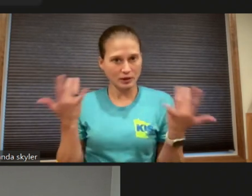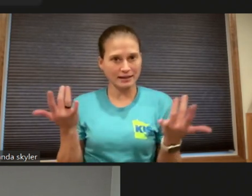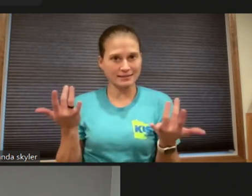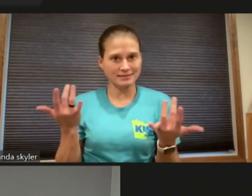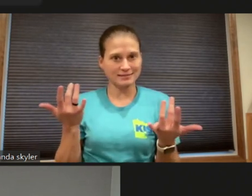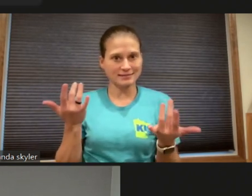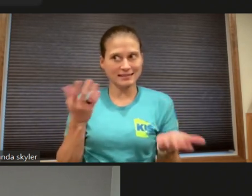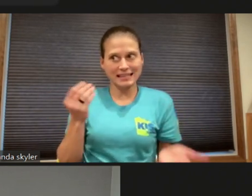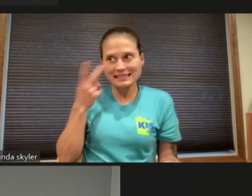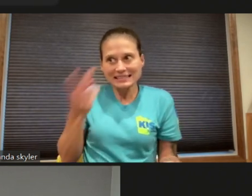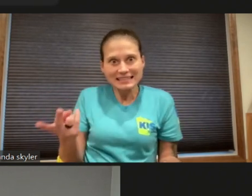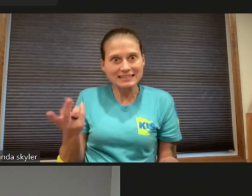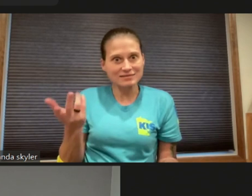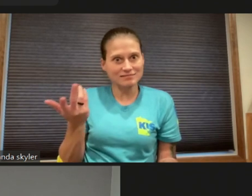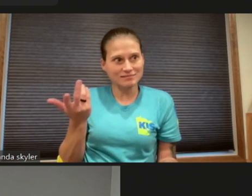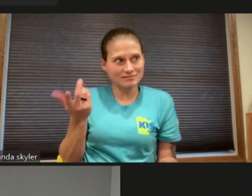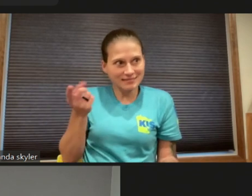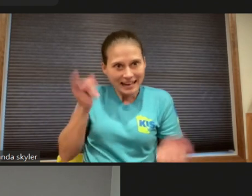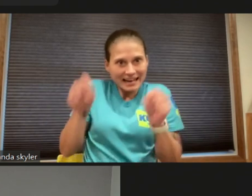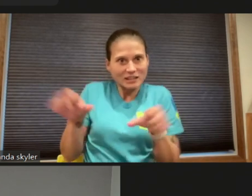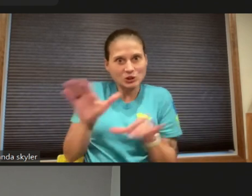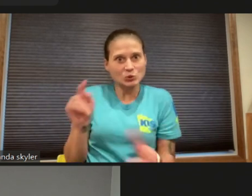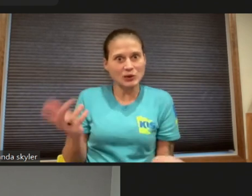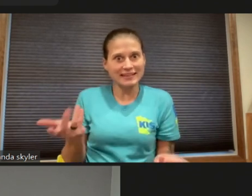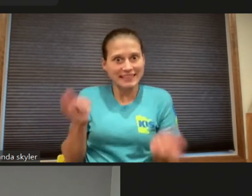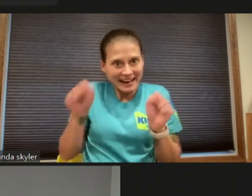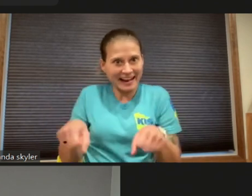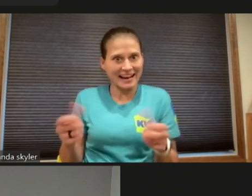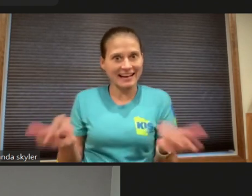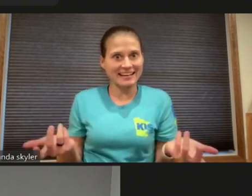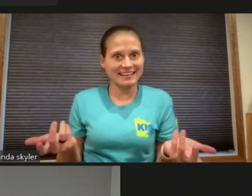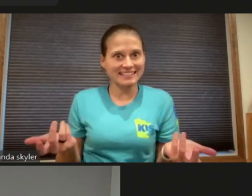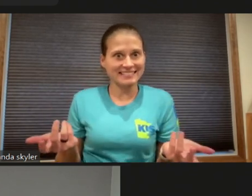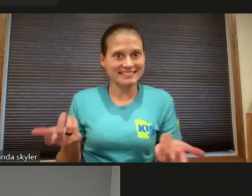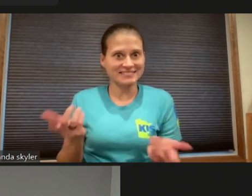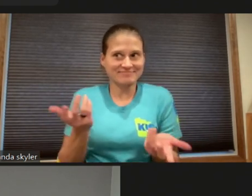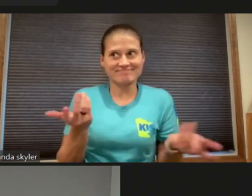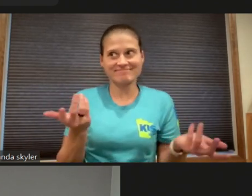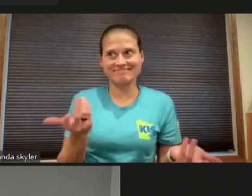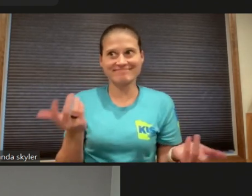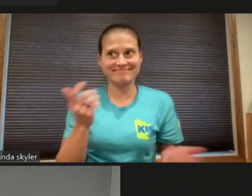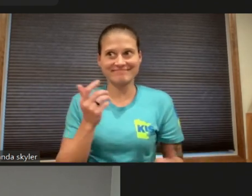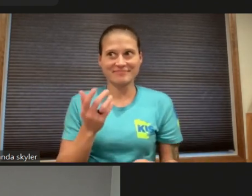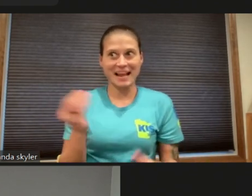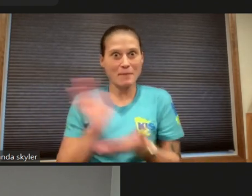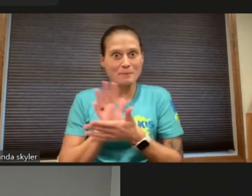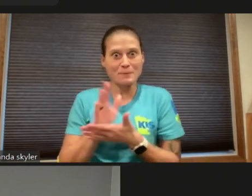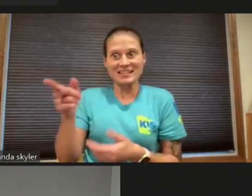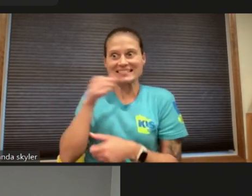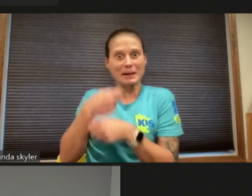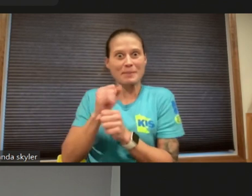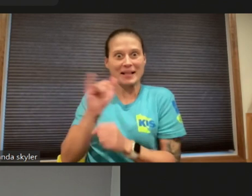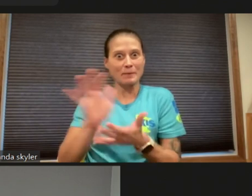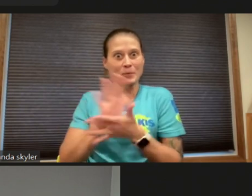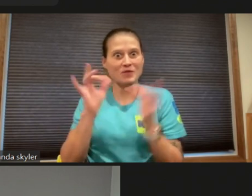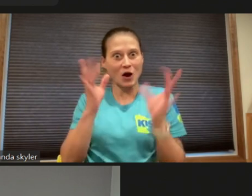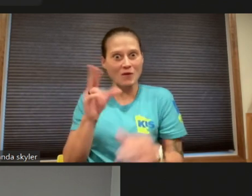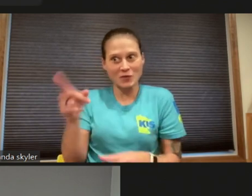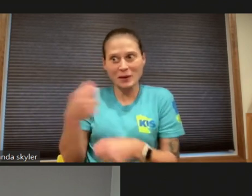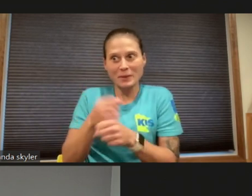right um but when we heard that wicked had a disabled person in that role we were thrilled we were very excited to hear that um